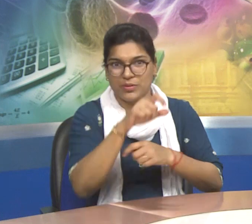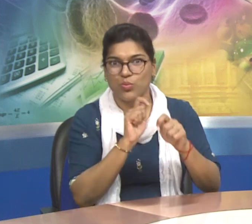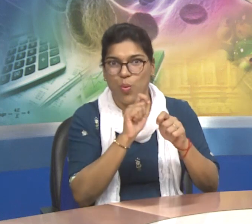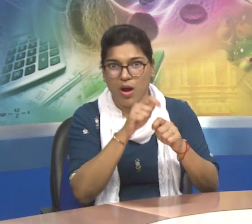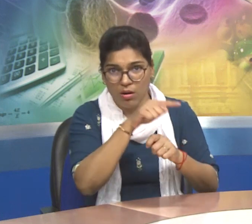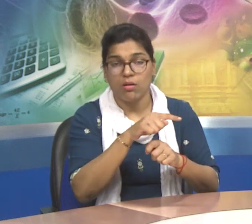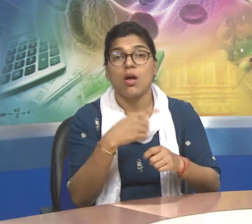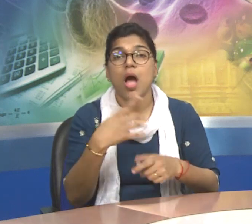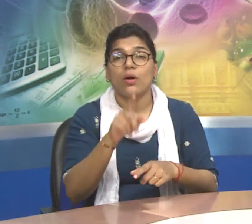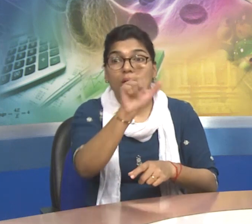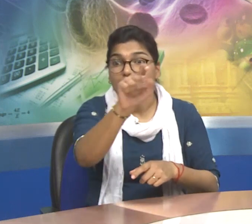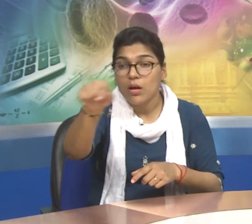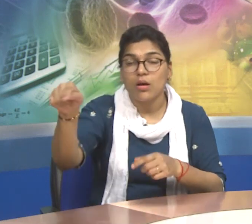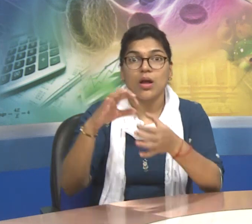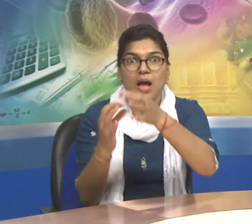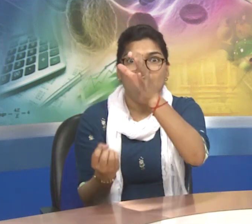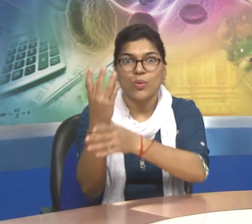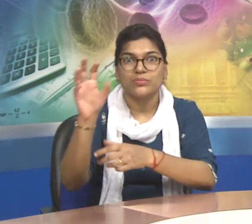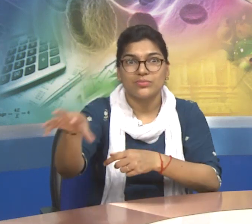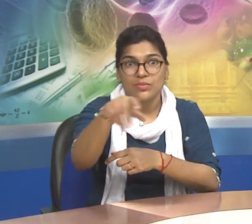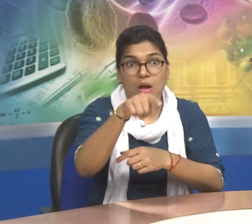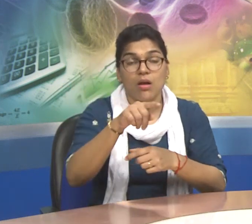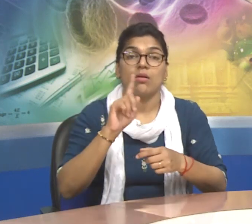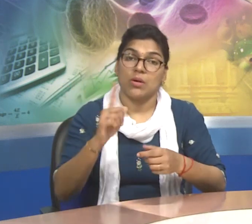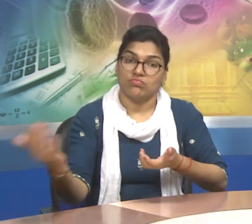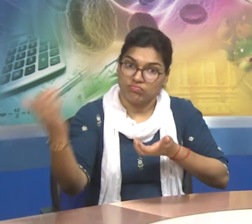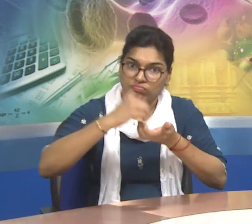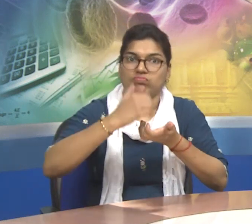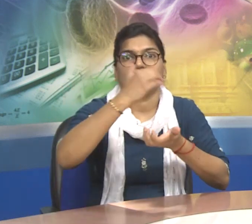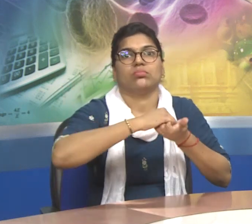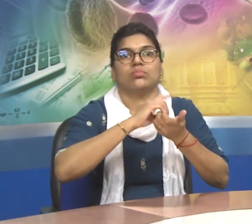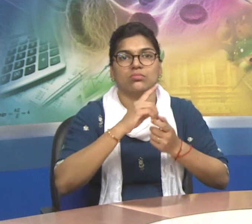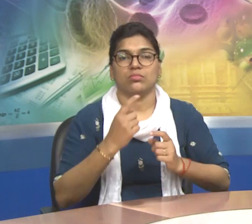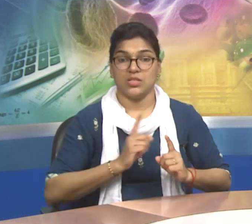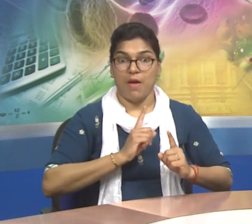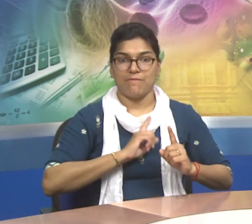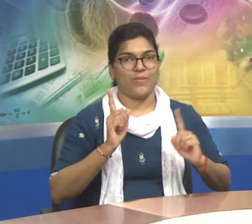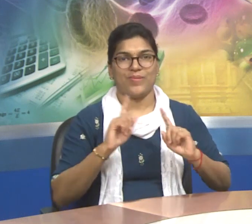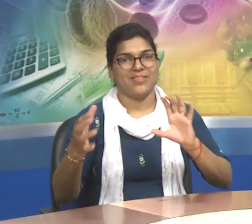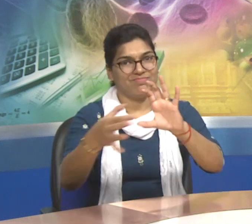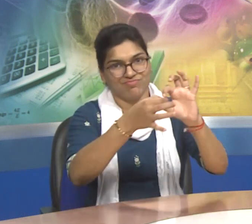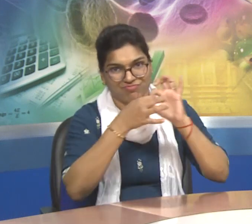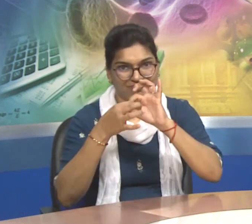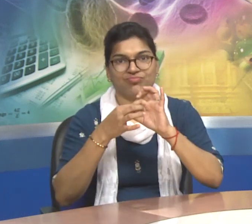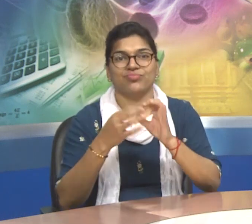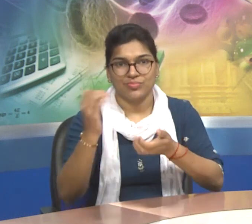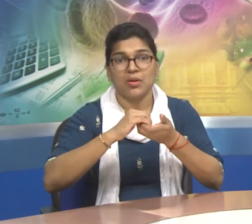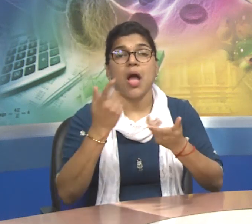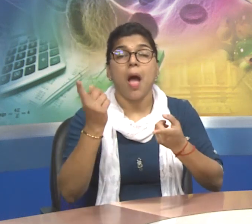Libraries form an association or network or cooperative organization to